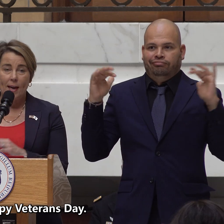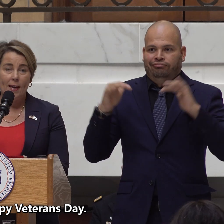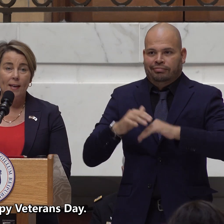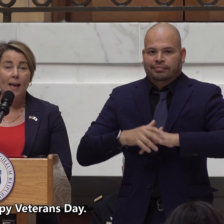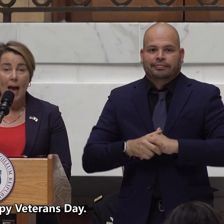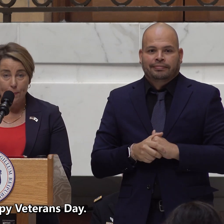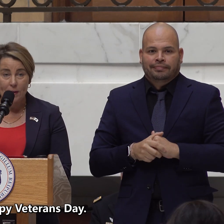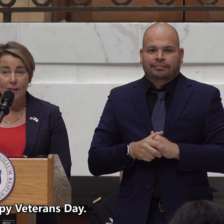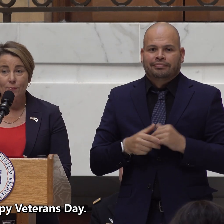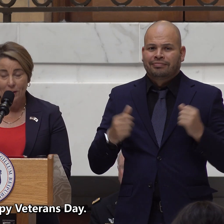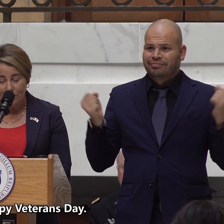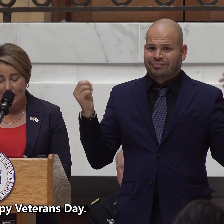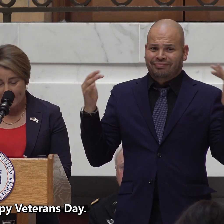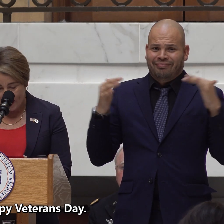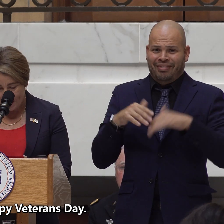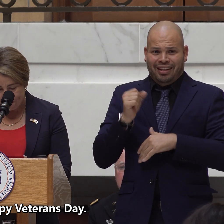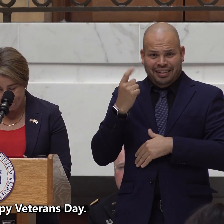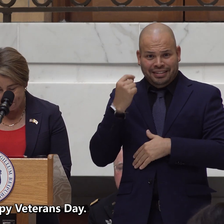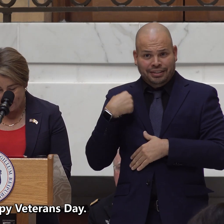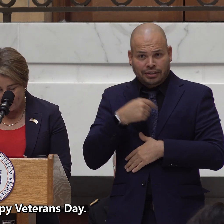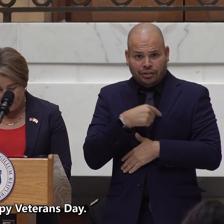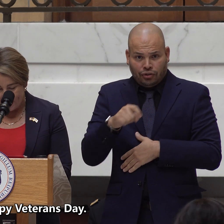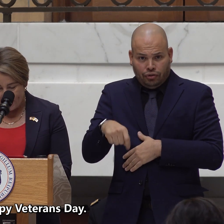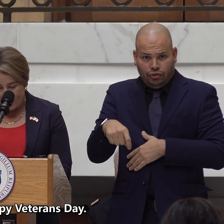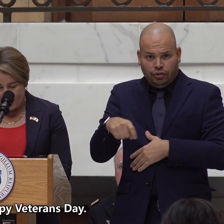to say Happy Veterans Day.